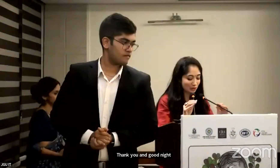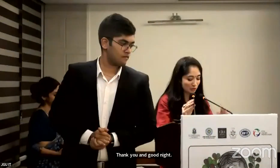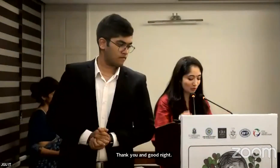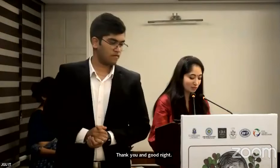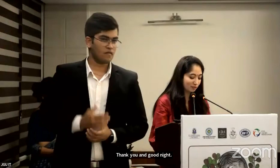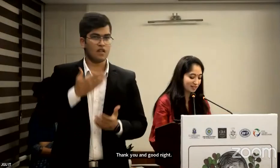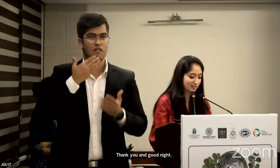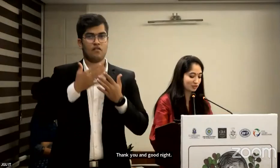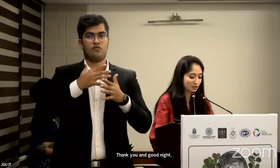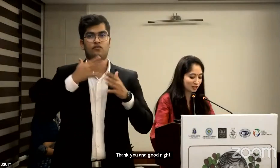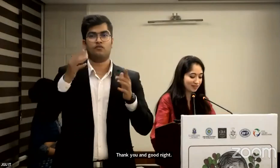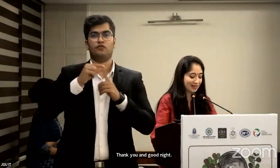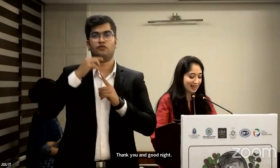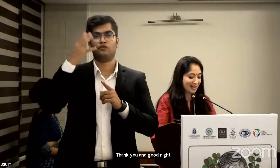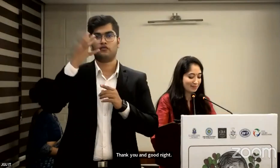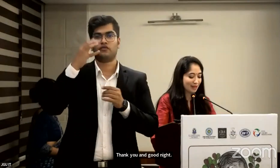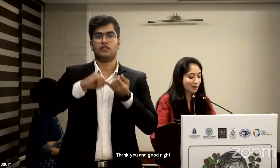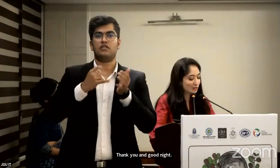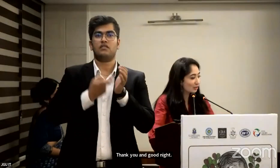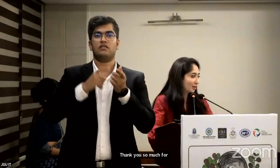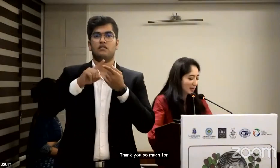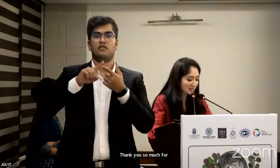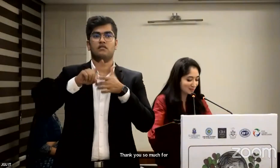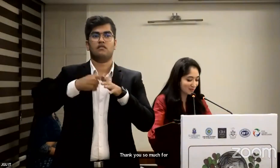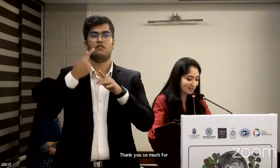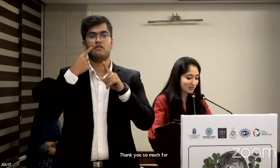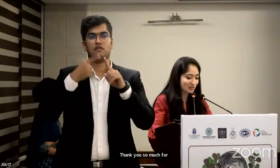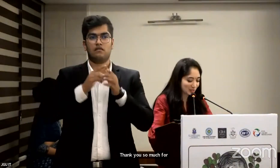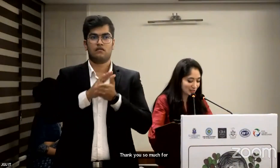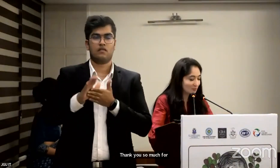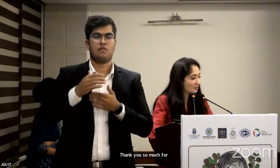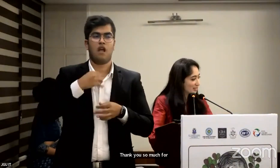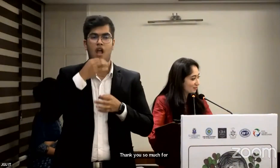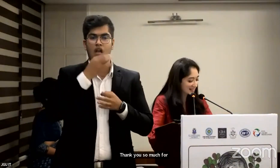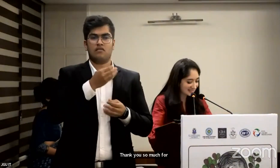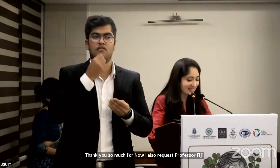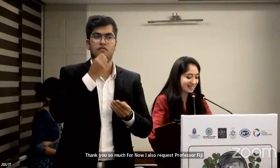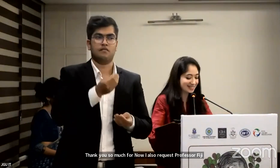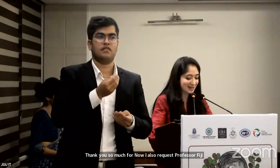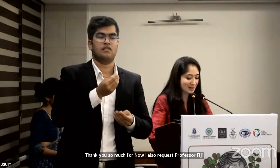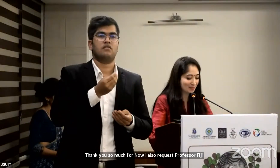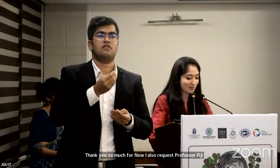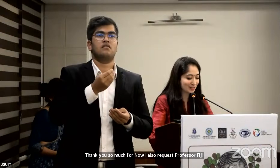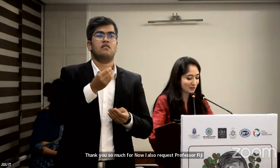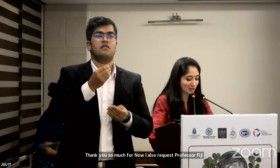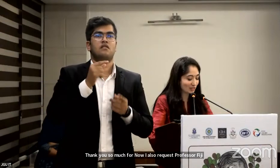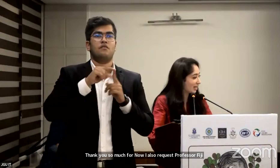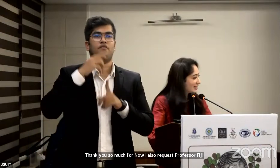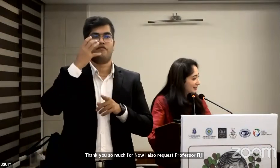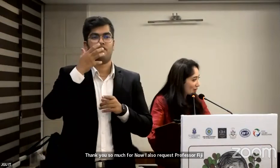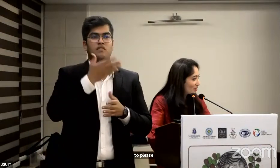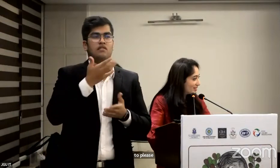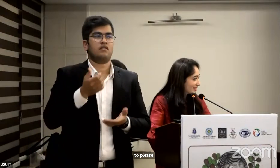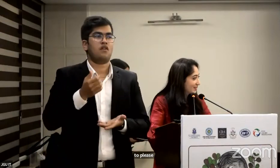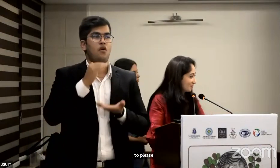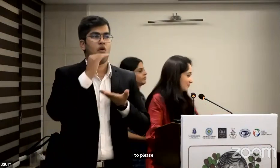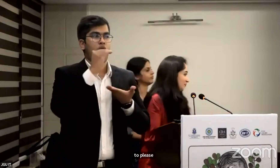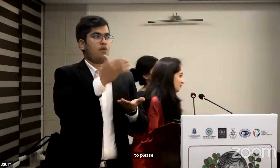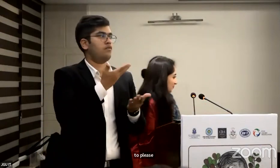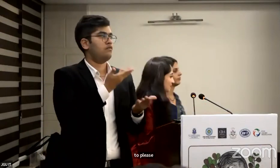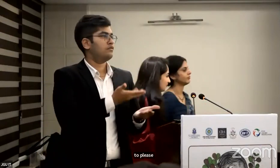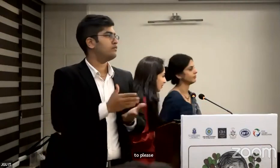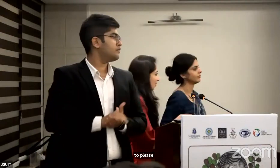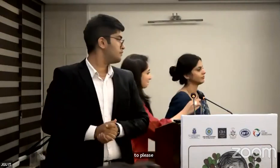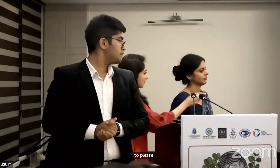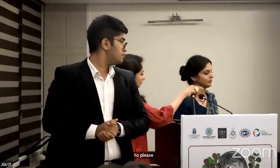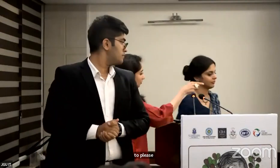Thank you so much, Professor Srijit. May I also request Professor Srijit to please felicitate Professor Dr. Chantal Thomas.